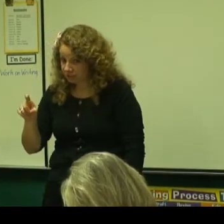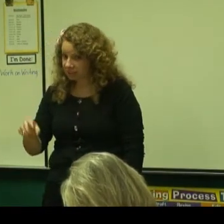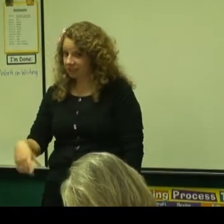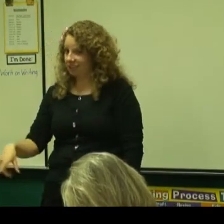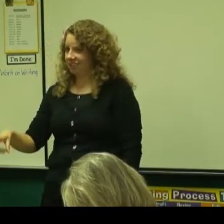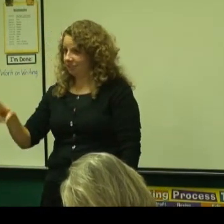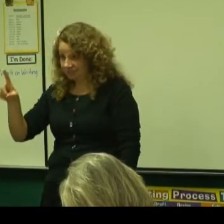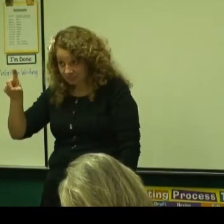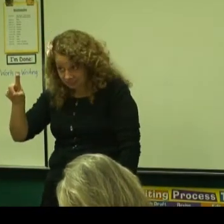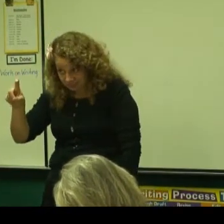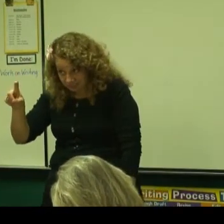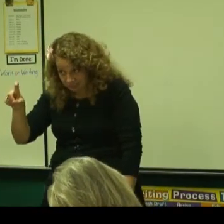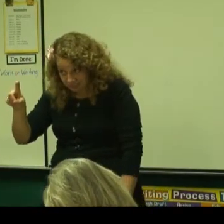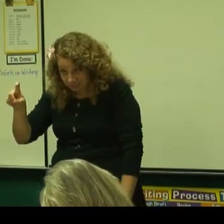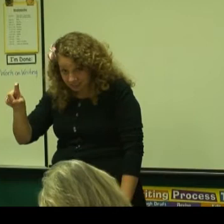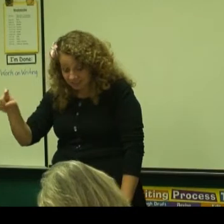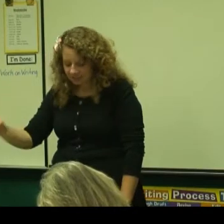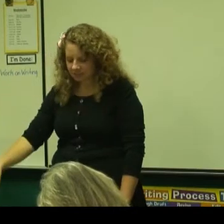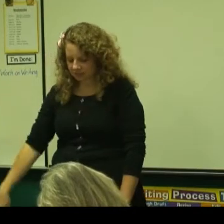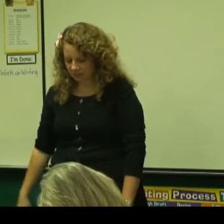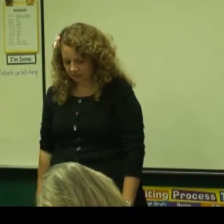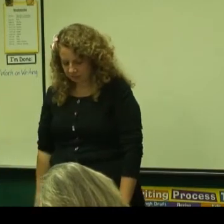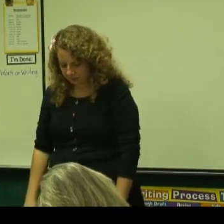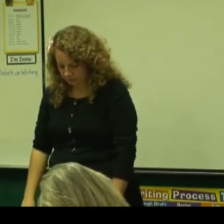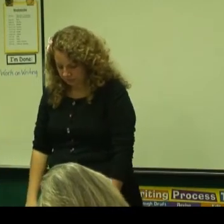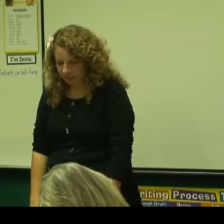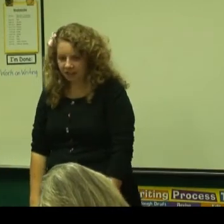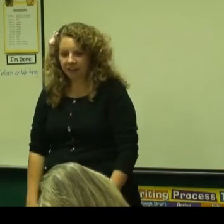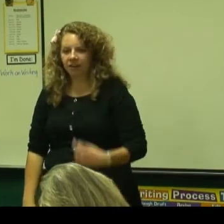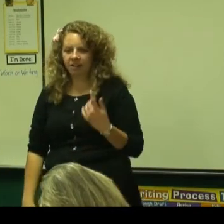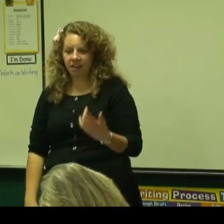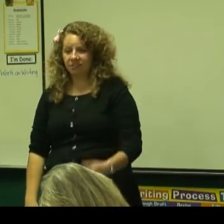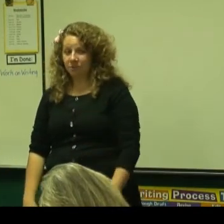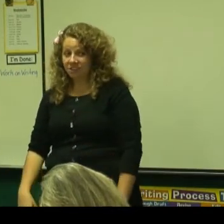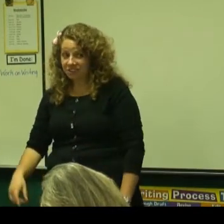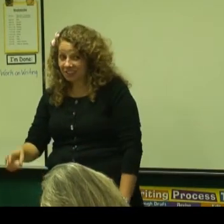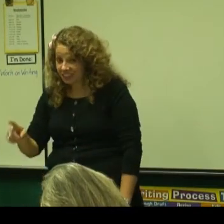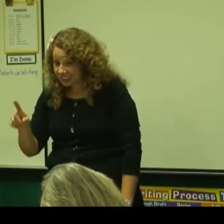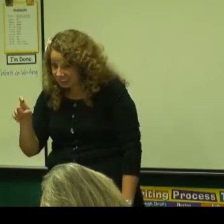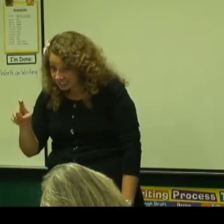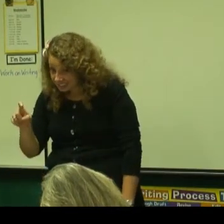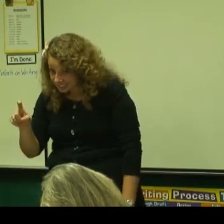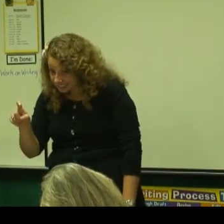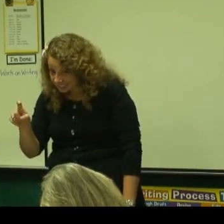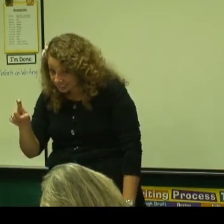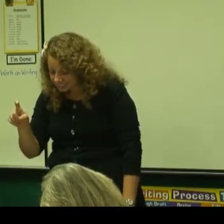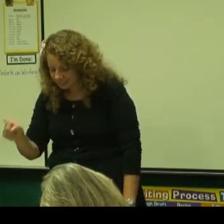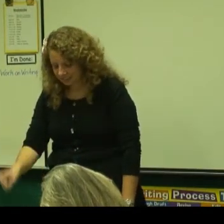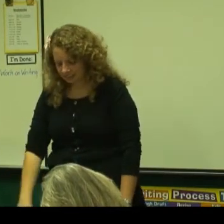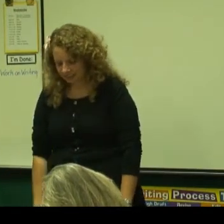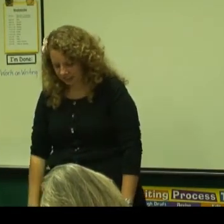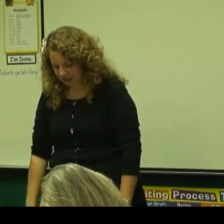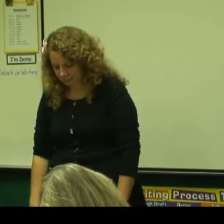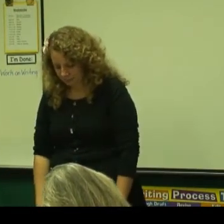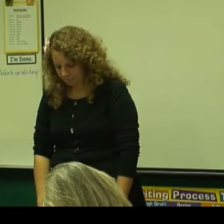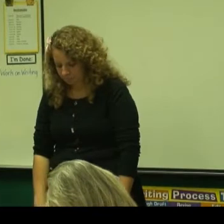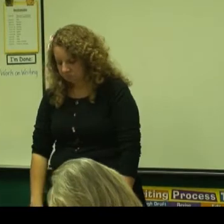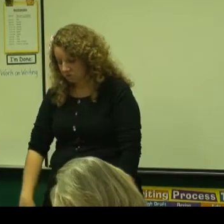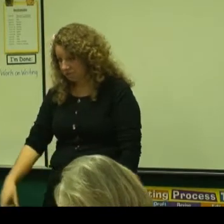see it, like, you know, kind of like our negative question, like that. So it could